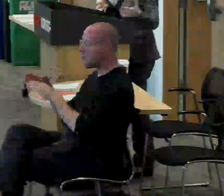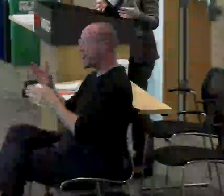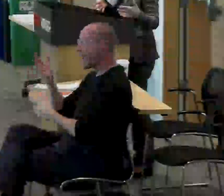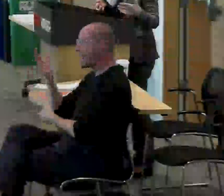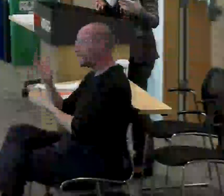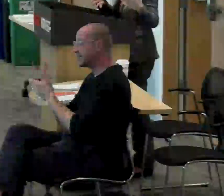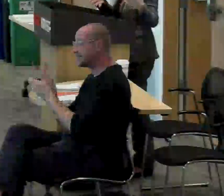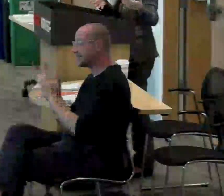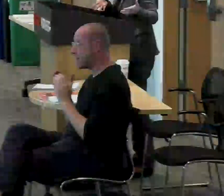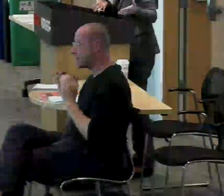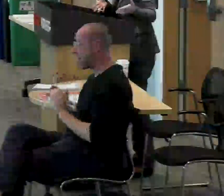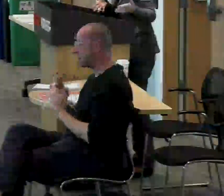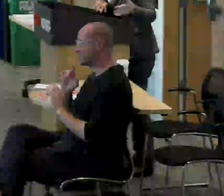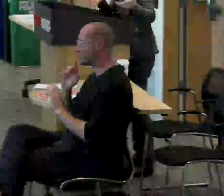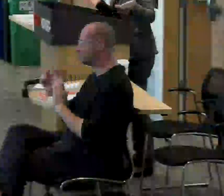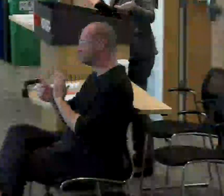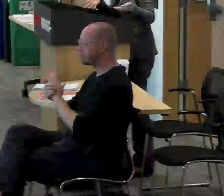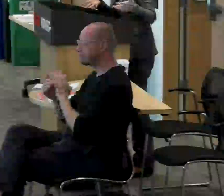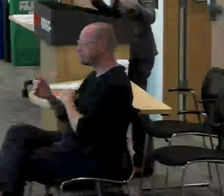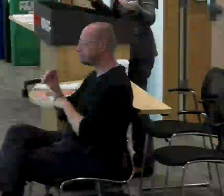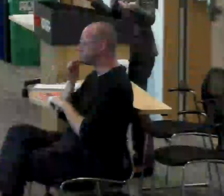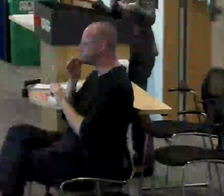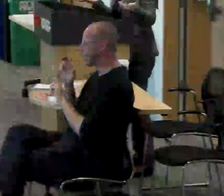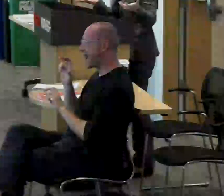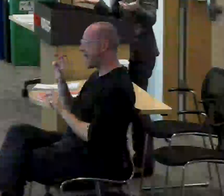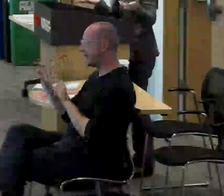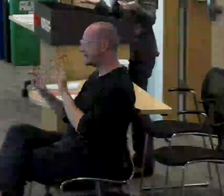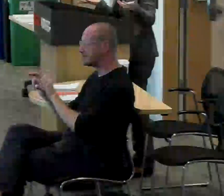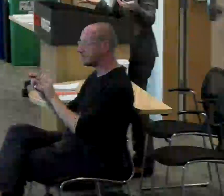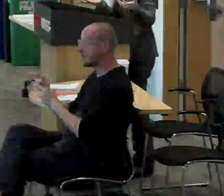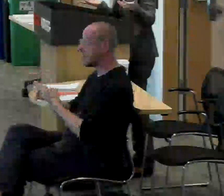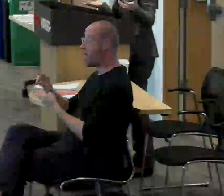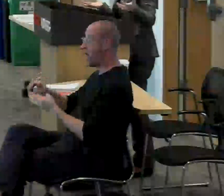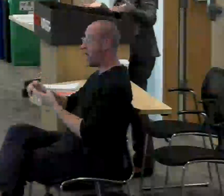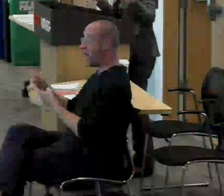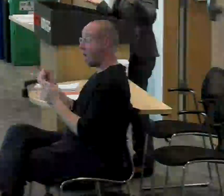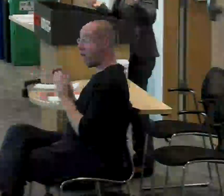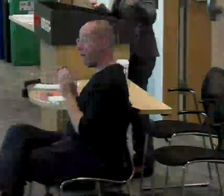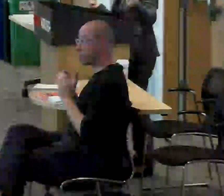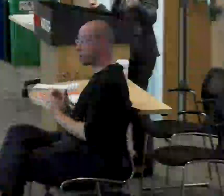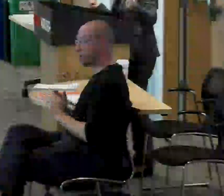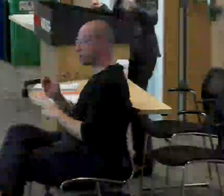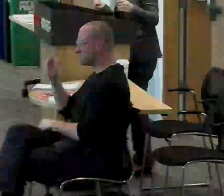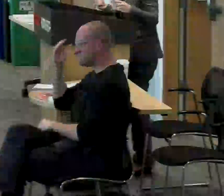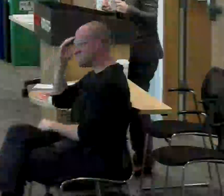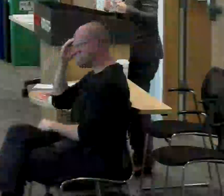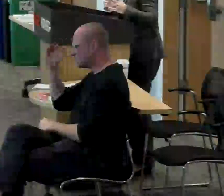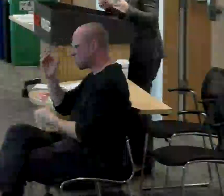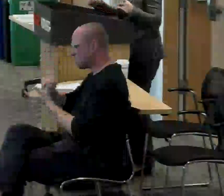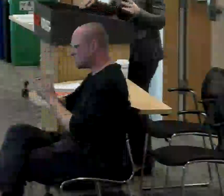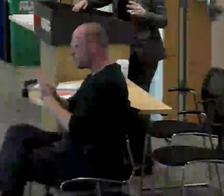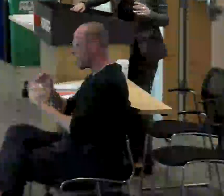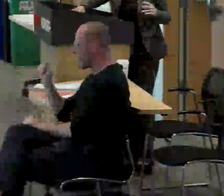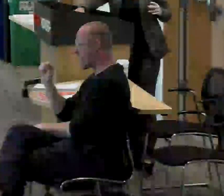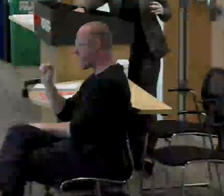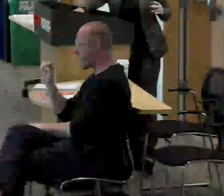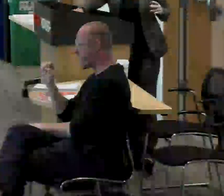large population who've never been able to save due to these asset limits that have existed and never gone up over the last few